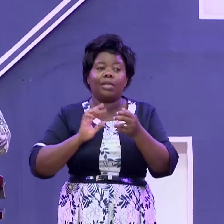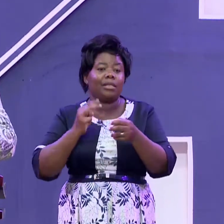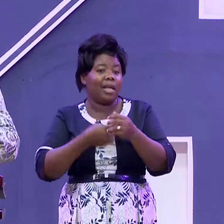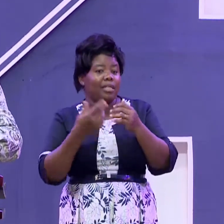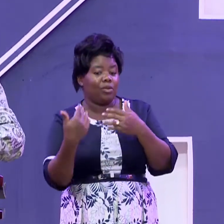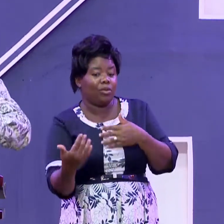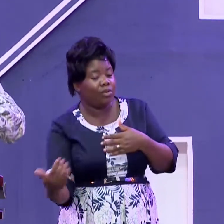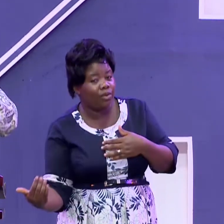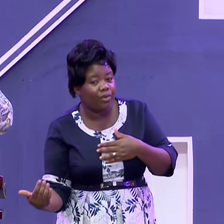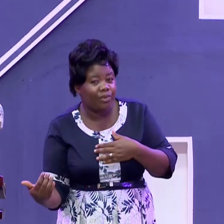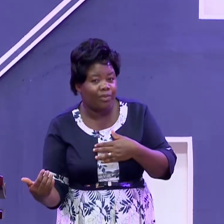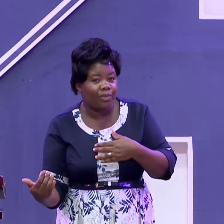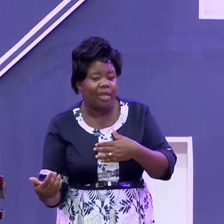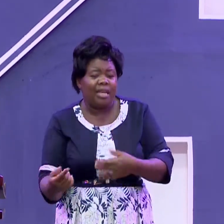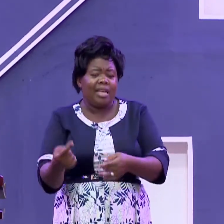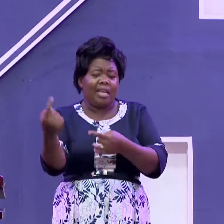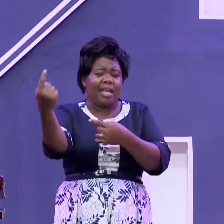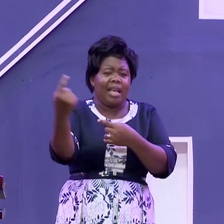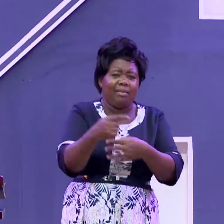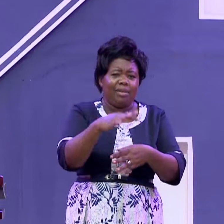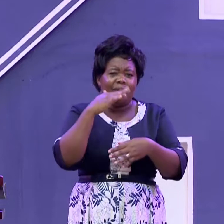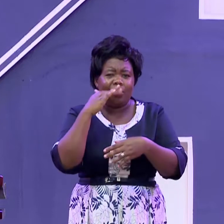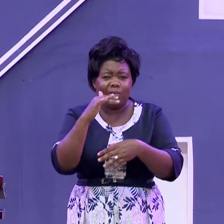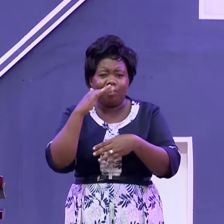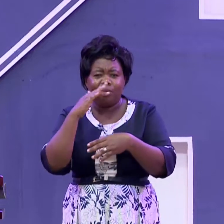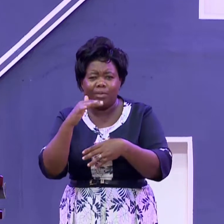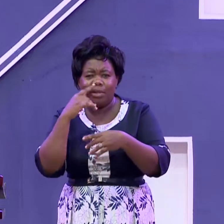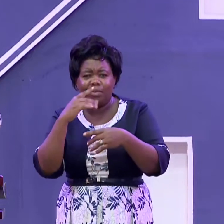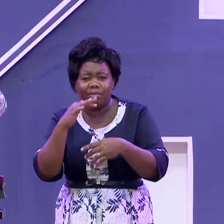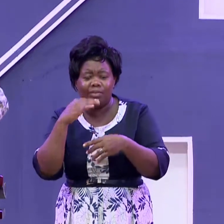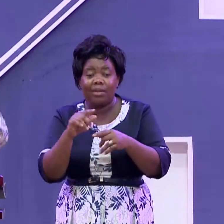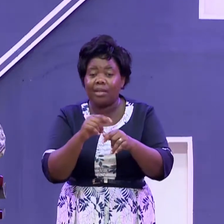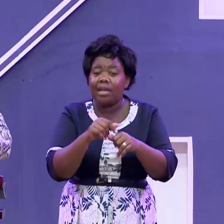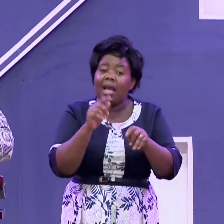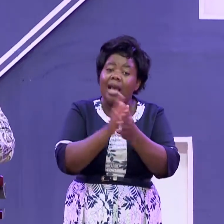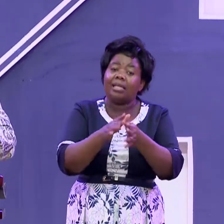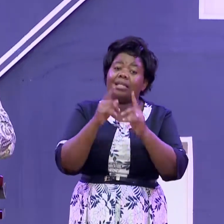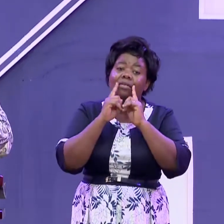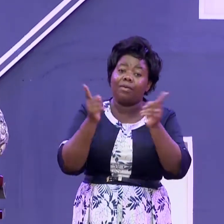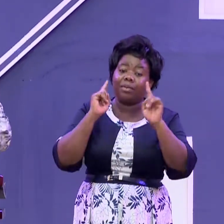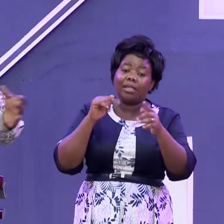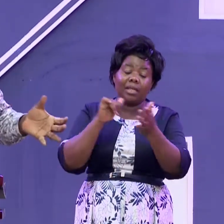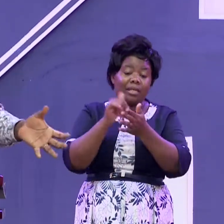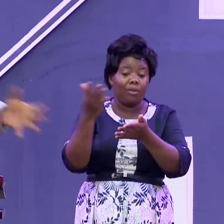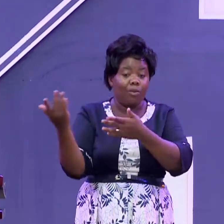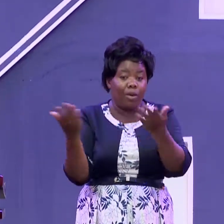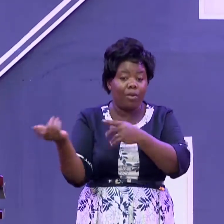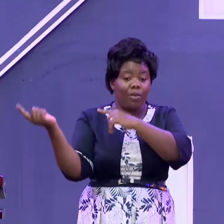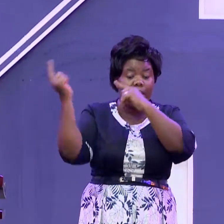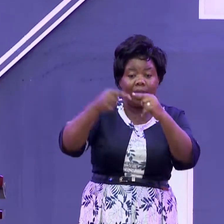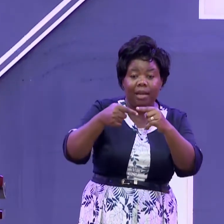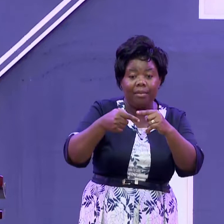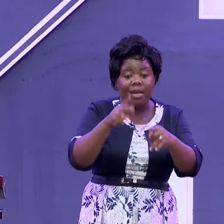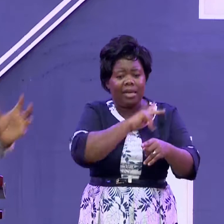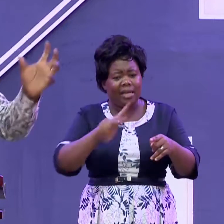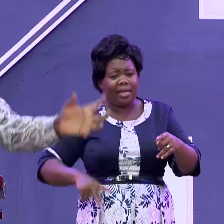that adopts us. Yagenda atubuulira. Is the one who informs us. Eno gye wajja. That where you came. Ebintu bikola bwebiti.